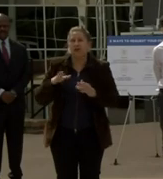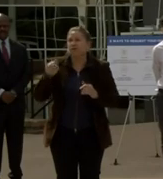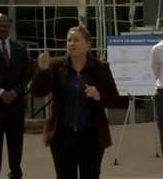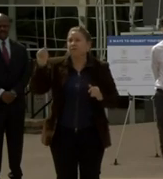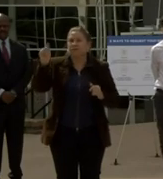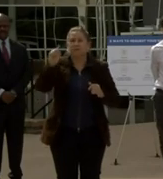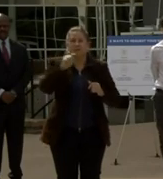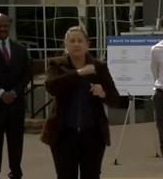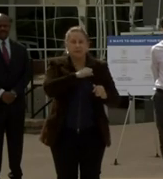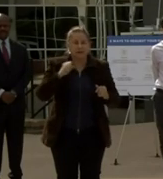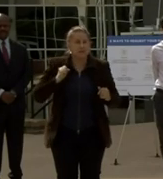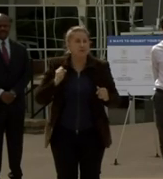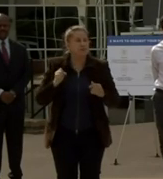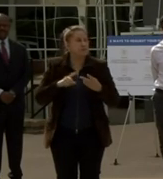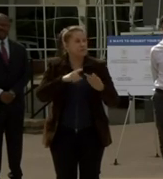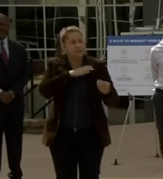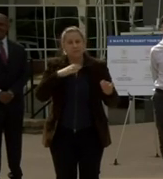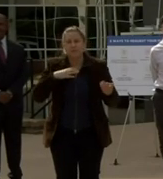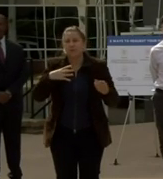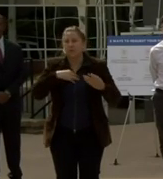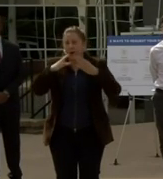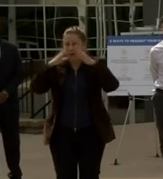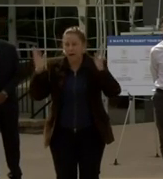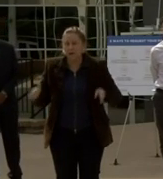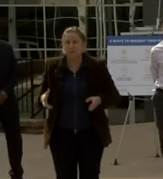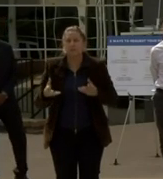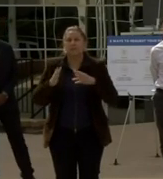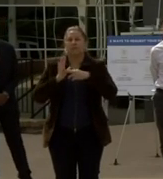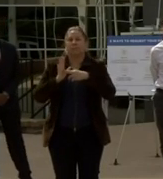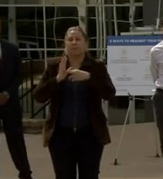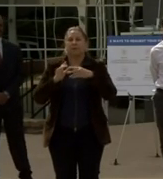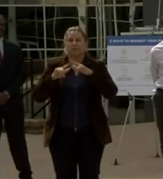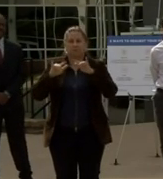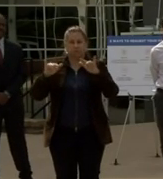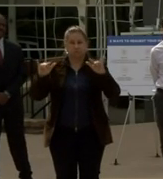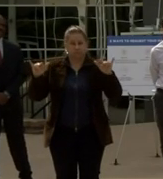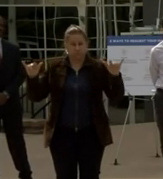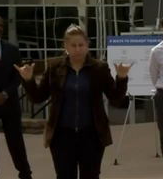House, and the House, we're calling on them to make that fix.